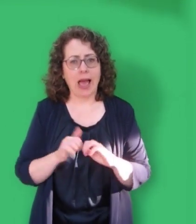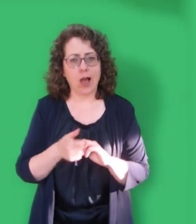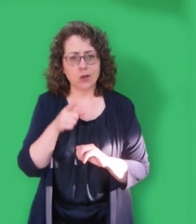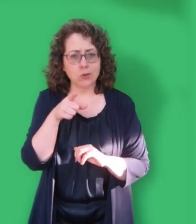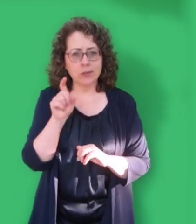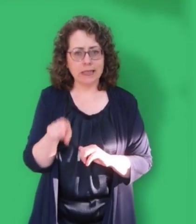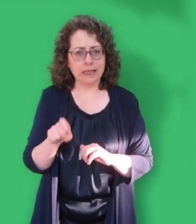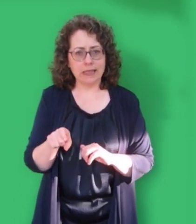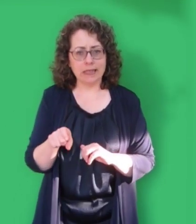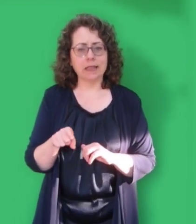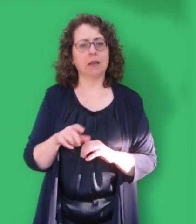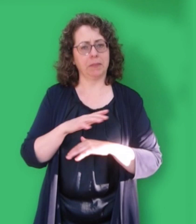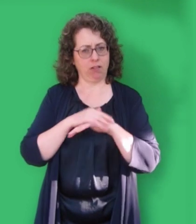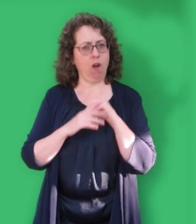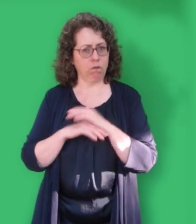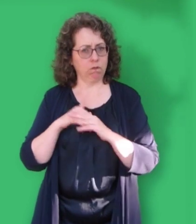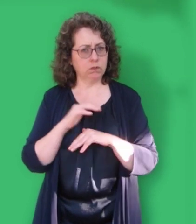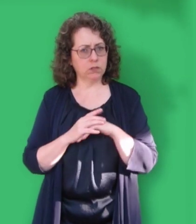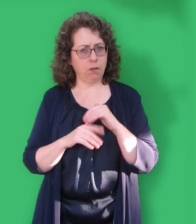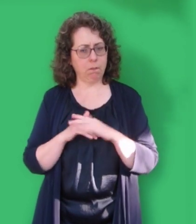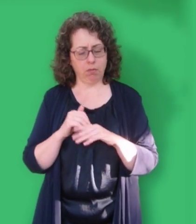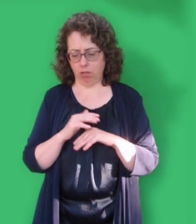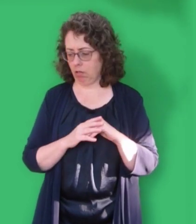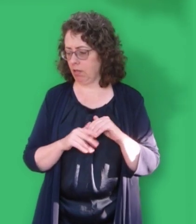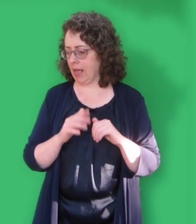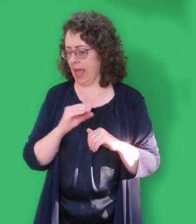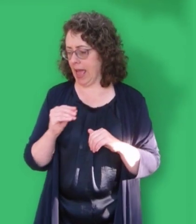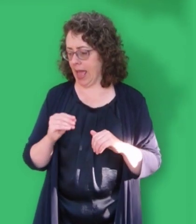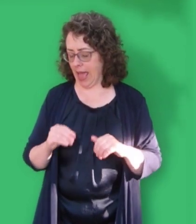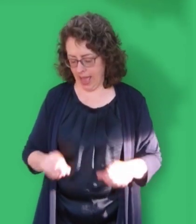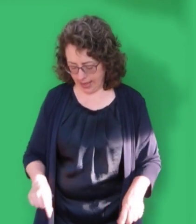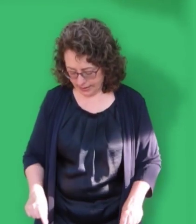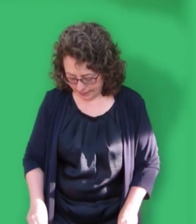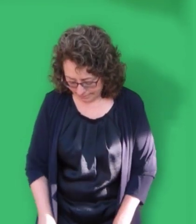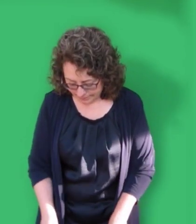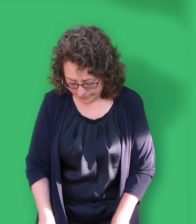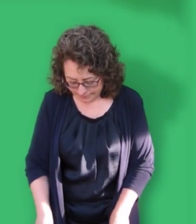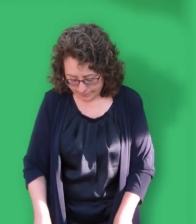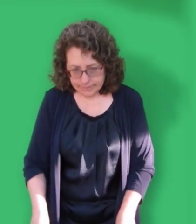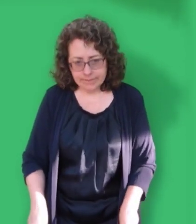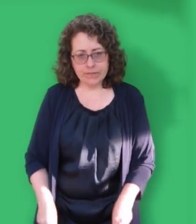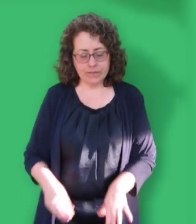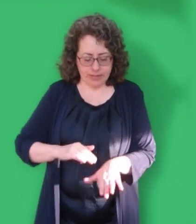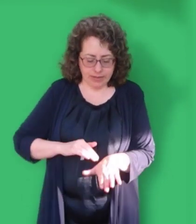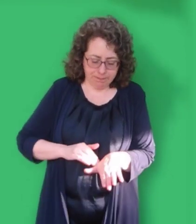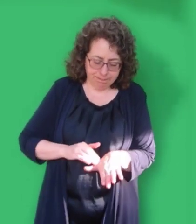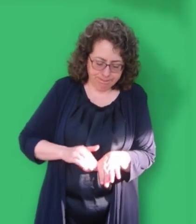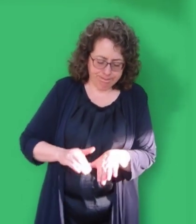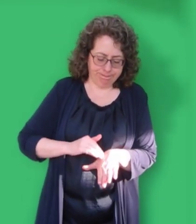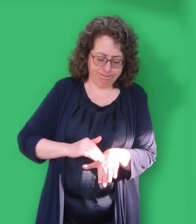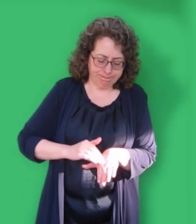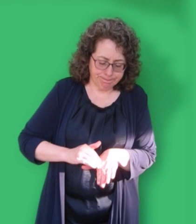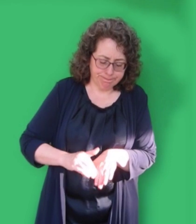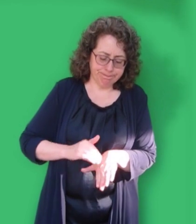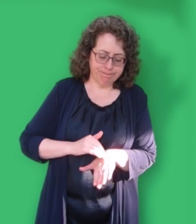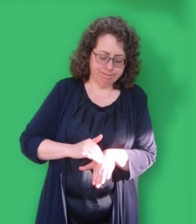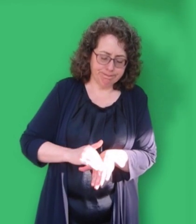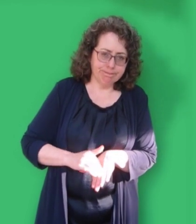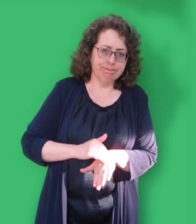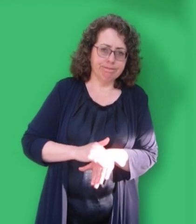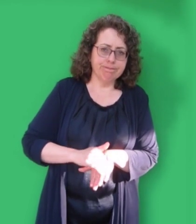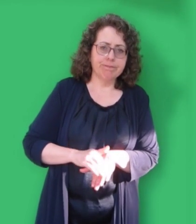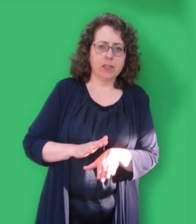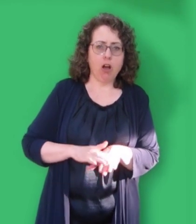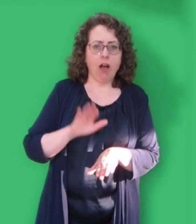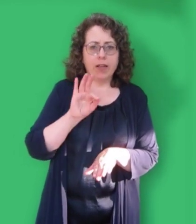need to be comfortable in your forward fold, and massaging the tops of the feet, going down off between